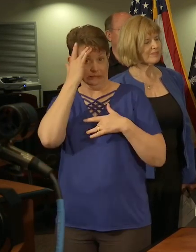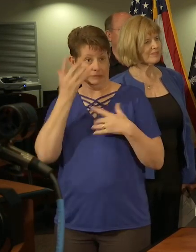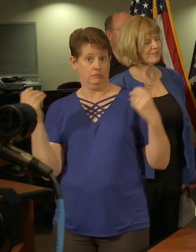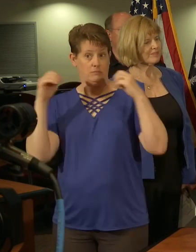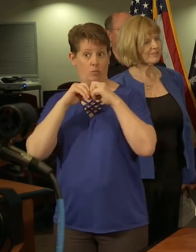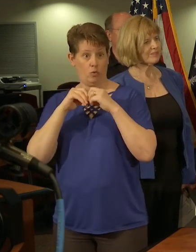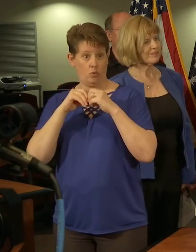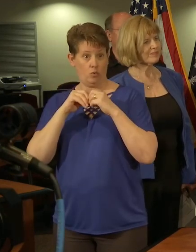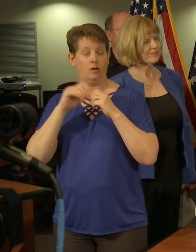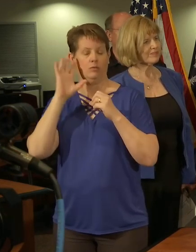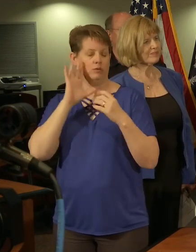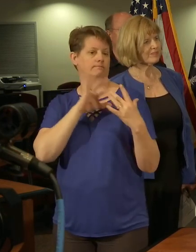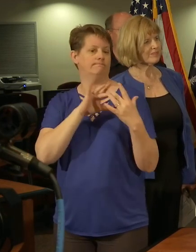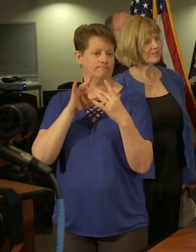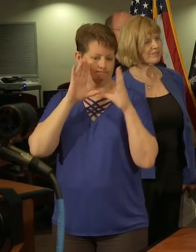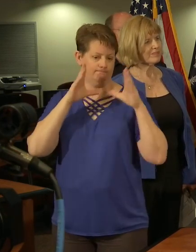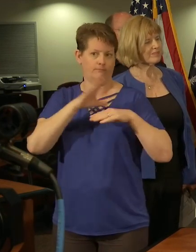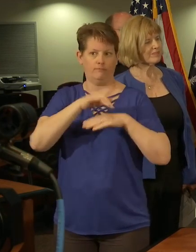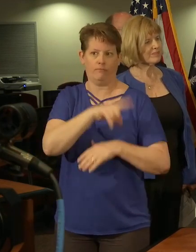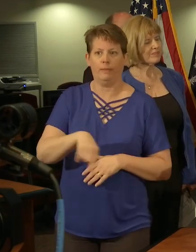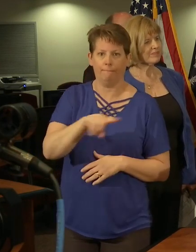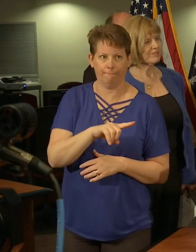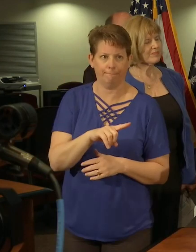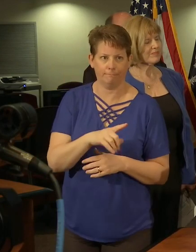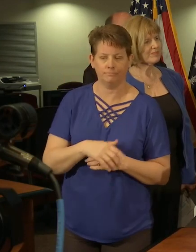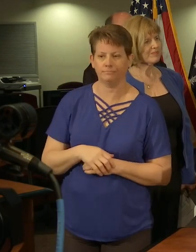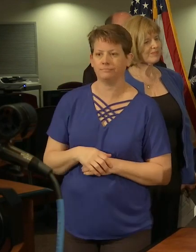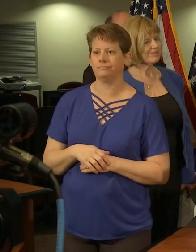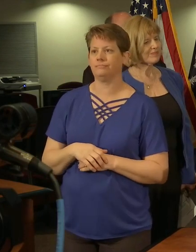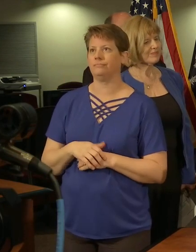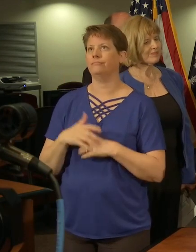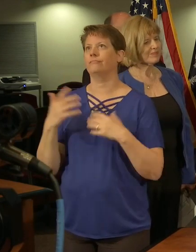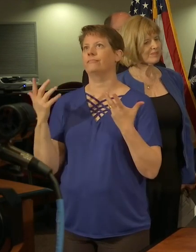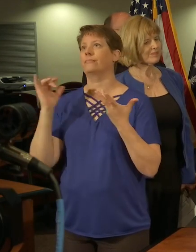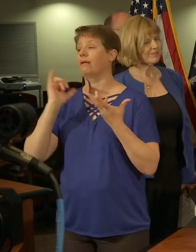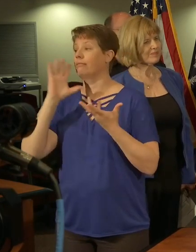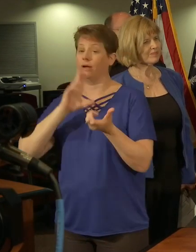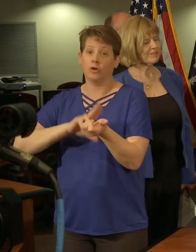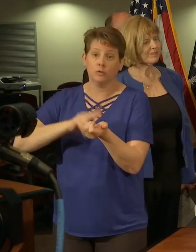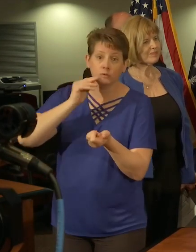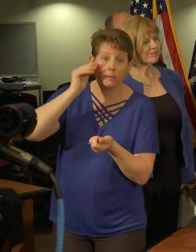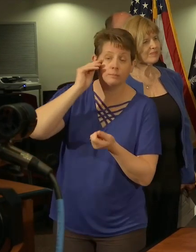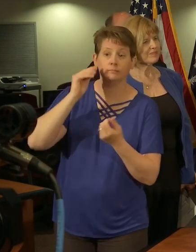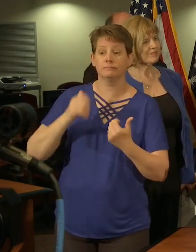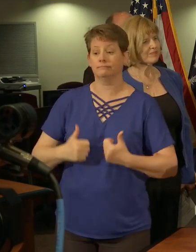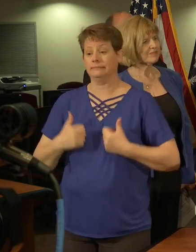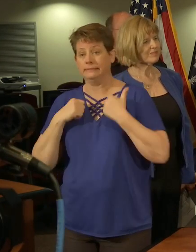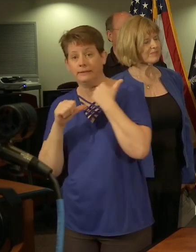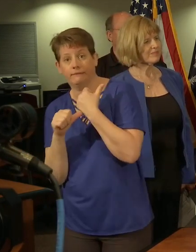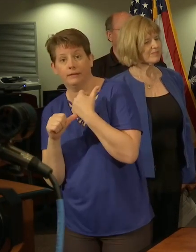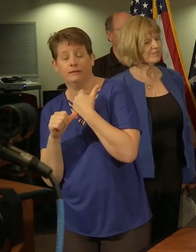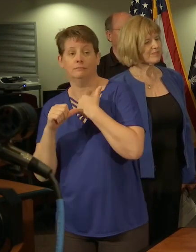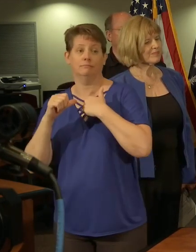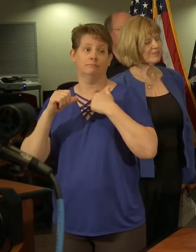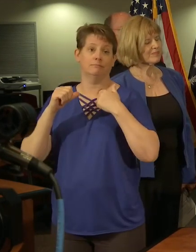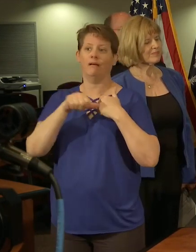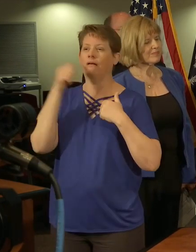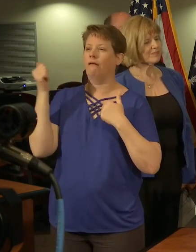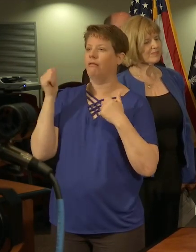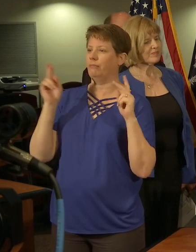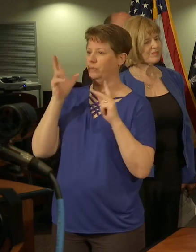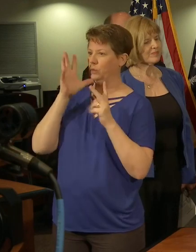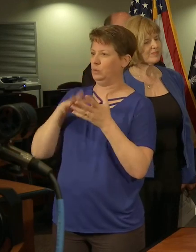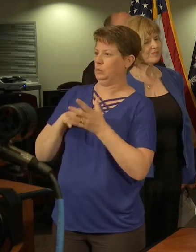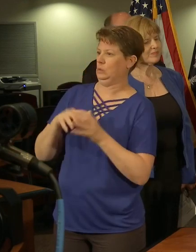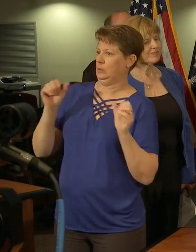to experience more serious illness. This includes our nursing homes and assisted living facilities, as well as other vulnerable populations